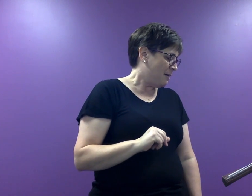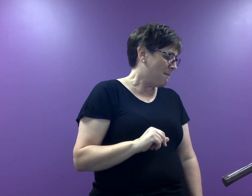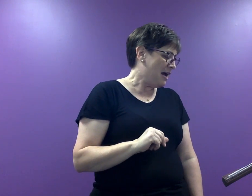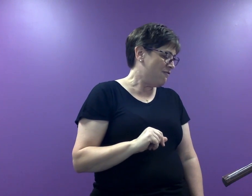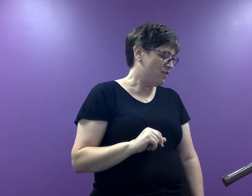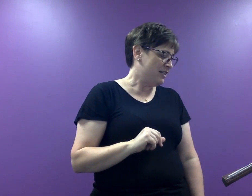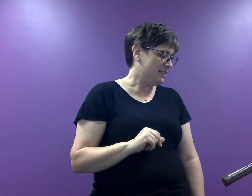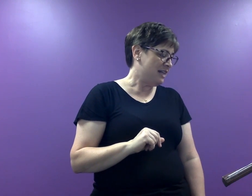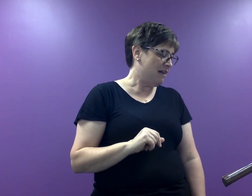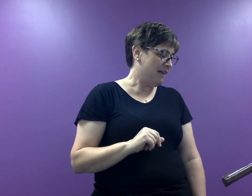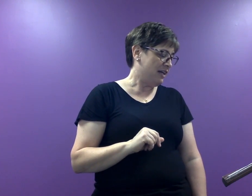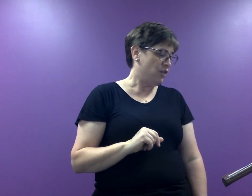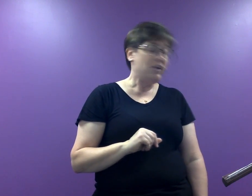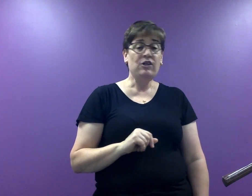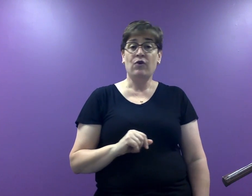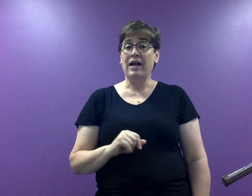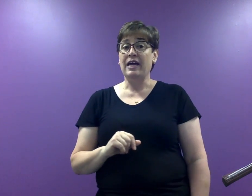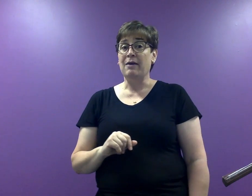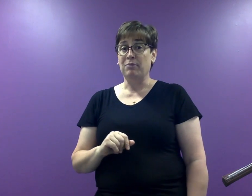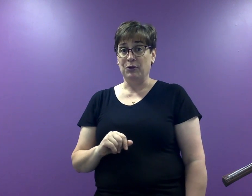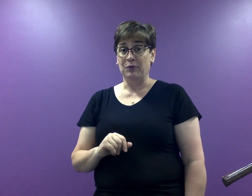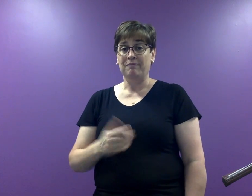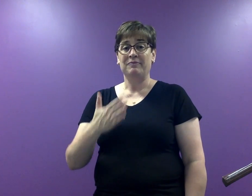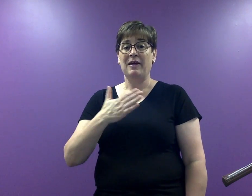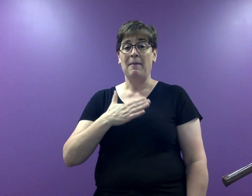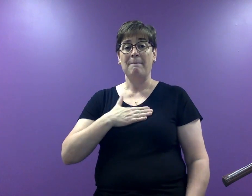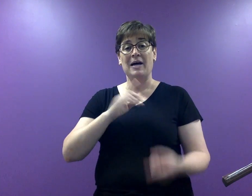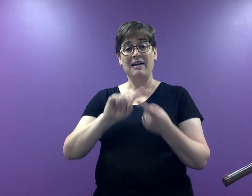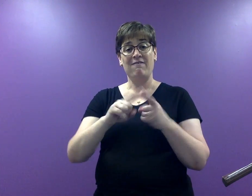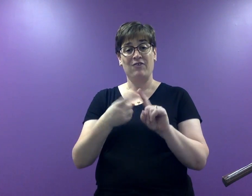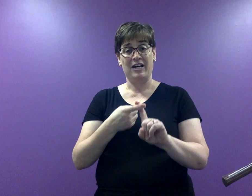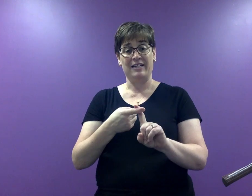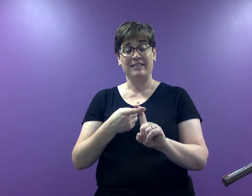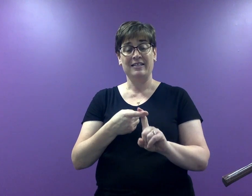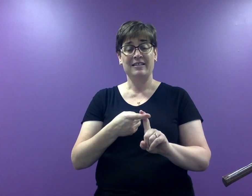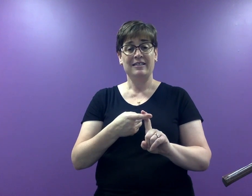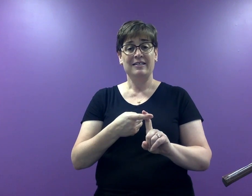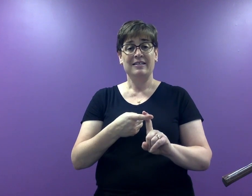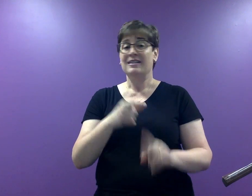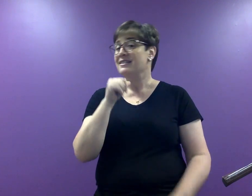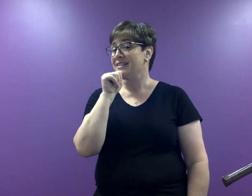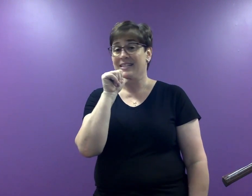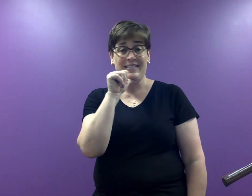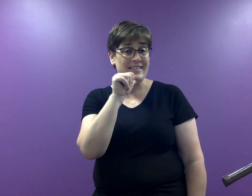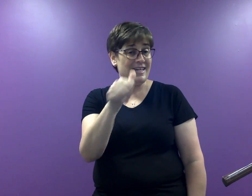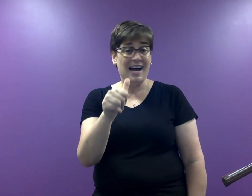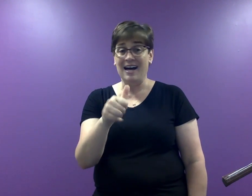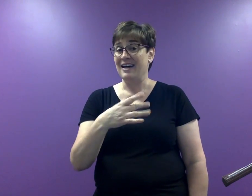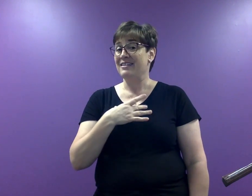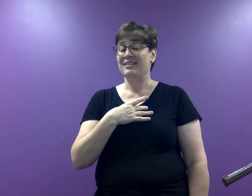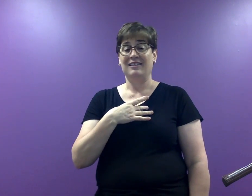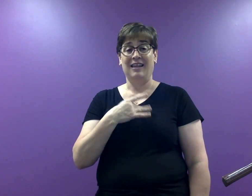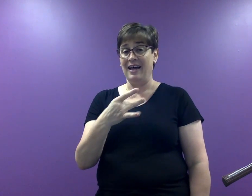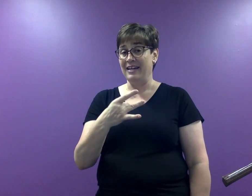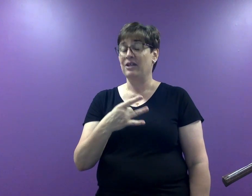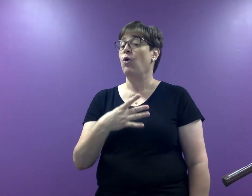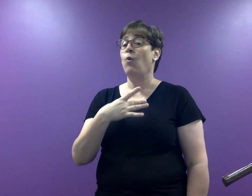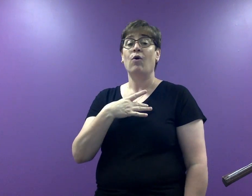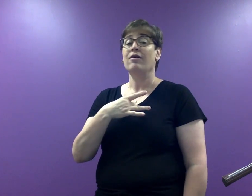My friend does not like green, gray, and blue. My friend does not like or